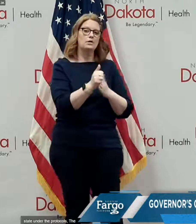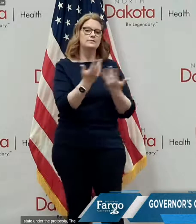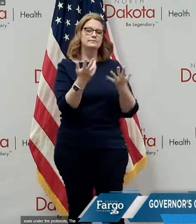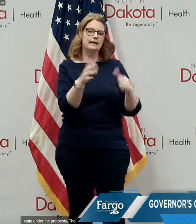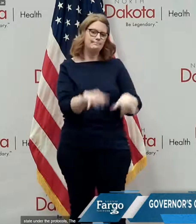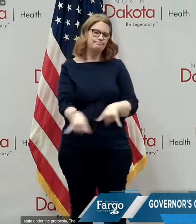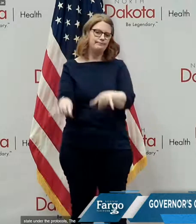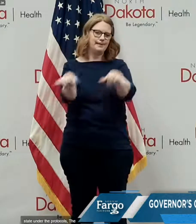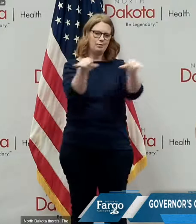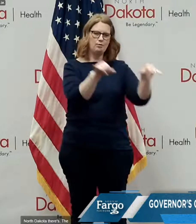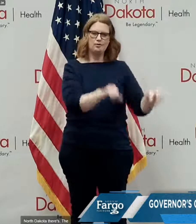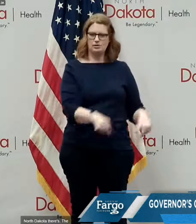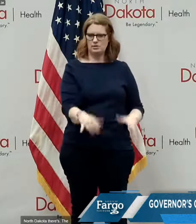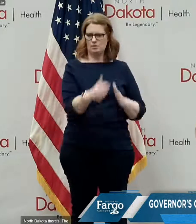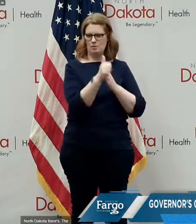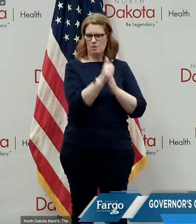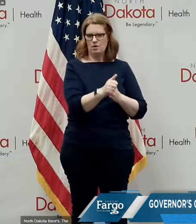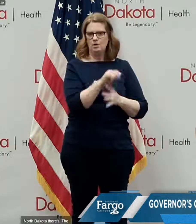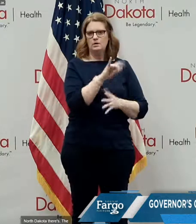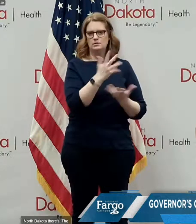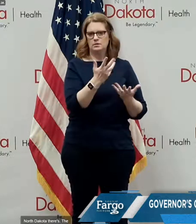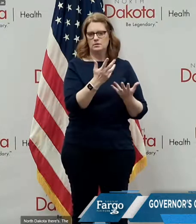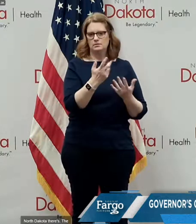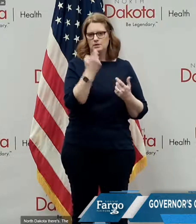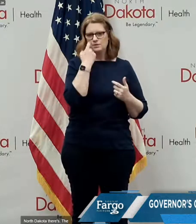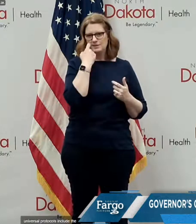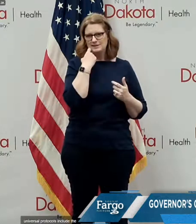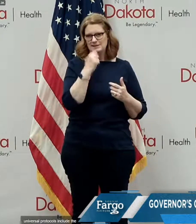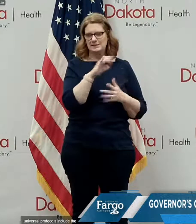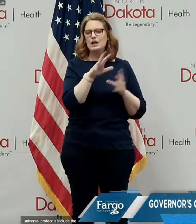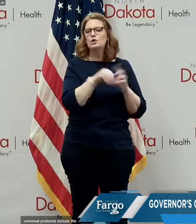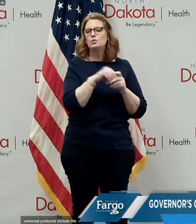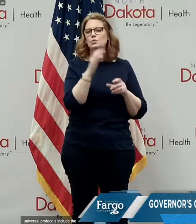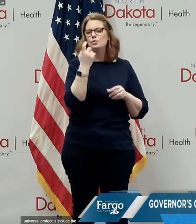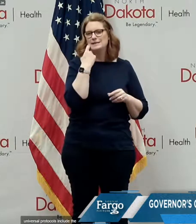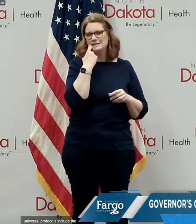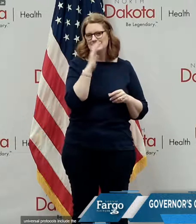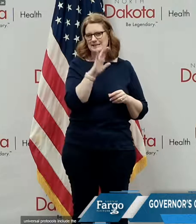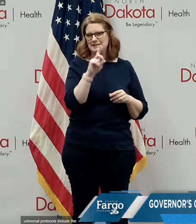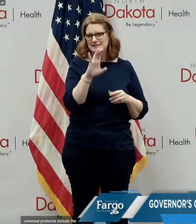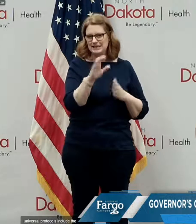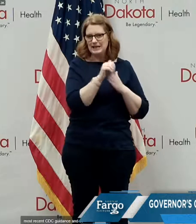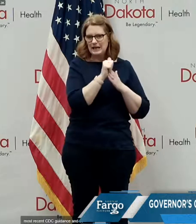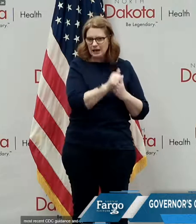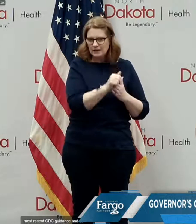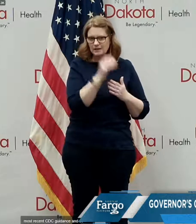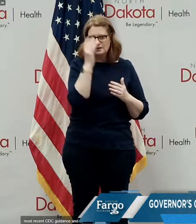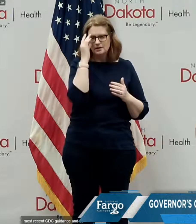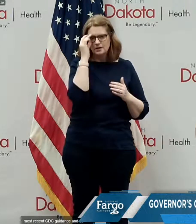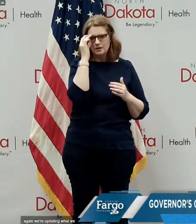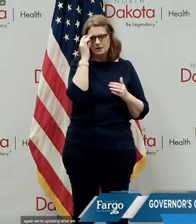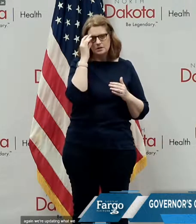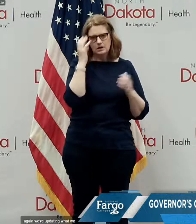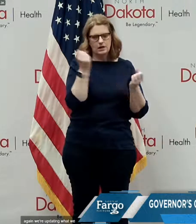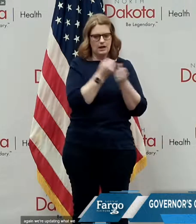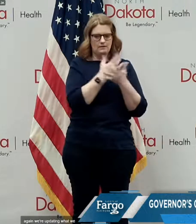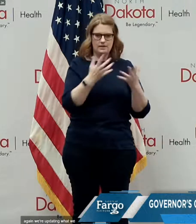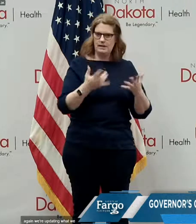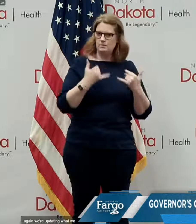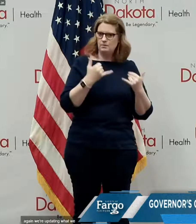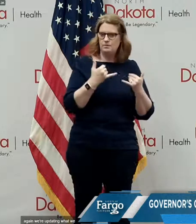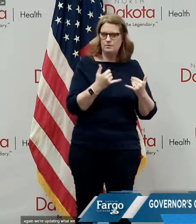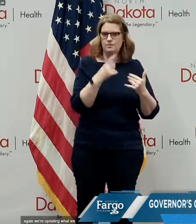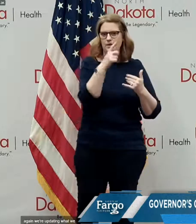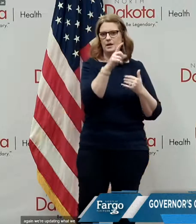universal protocols, include the most recent CDC guidance. And so again, we're updating what we have posted online as CDC